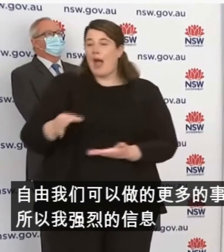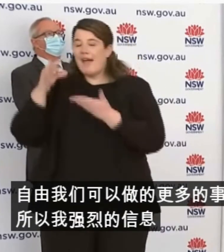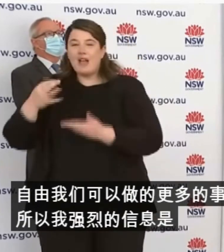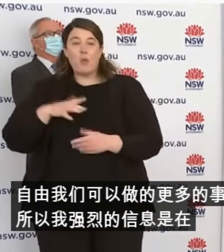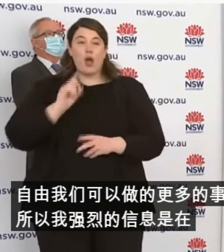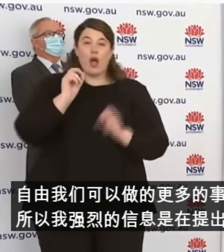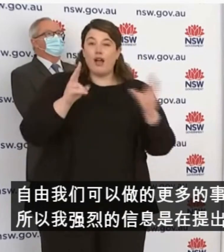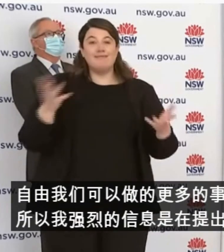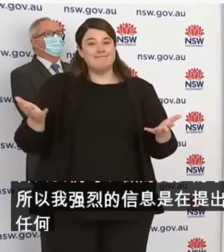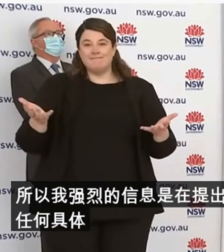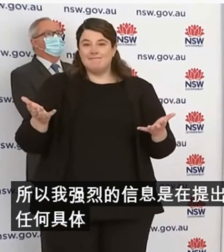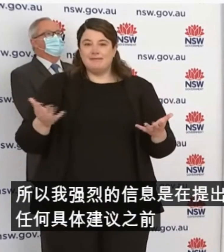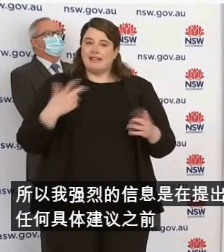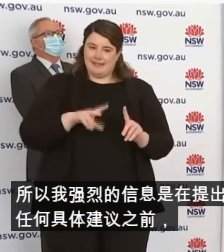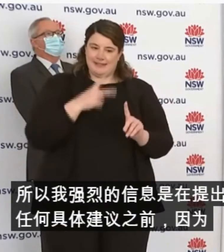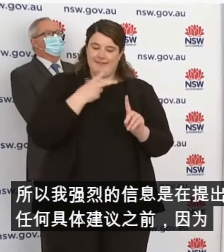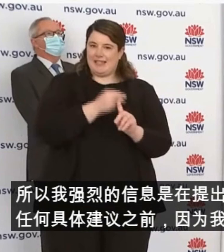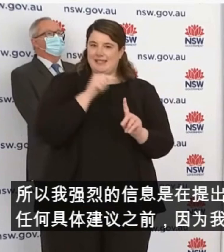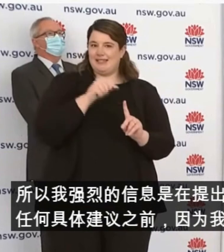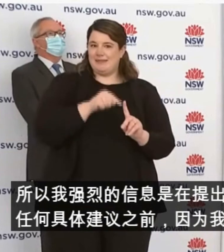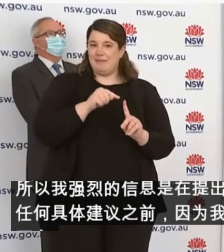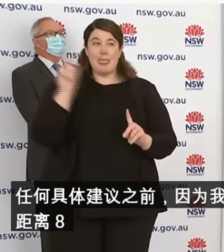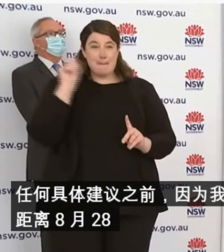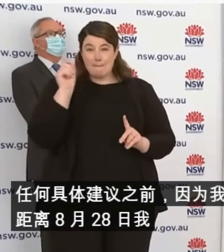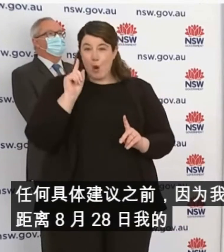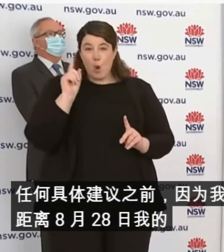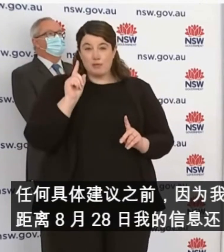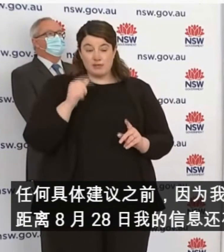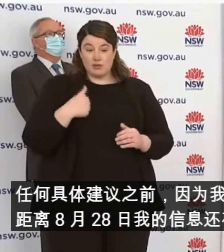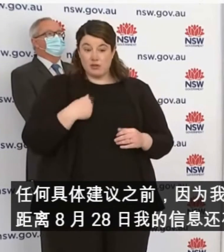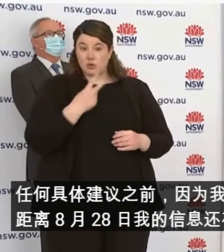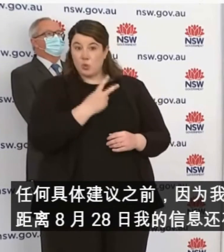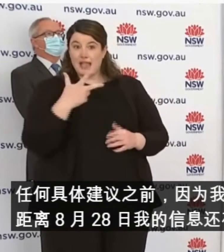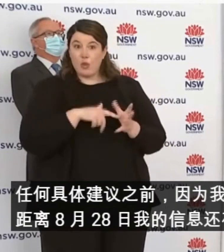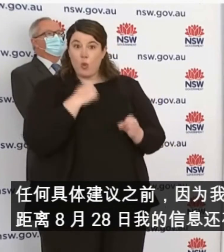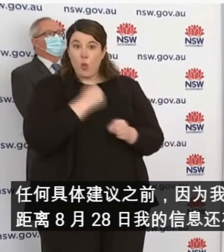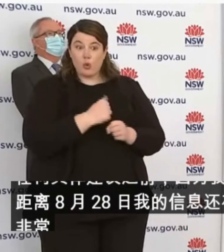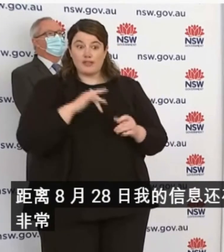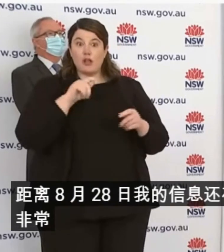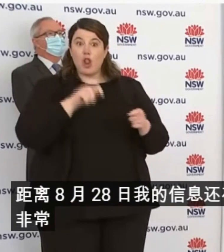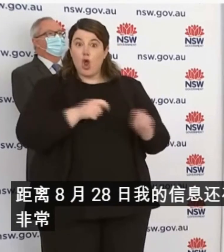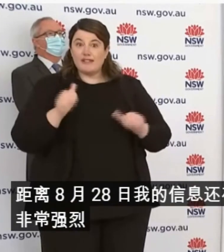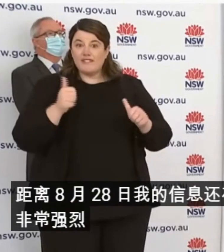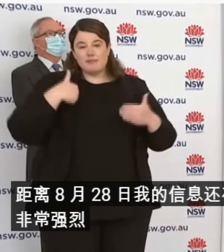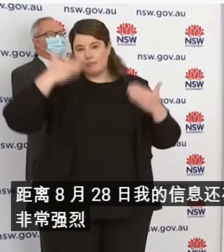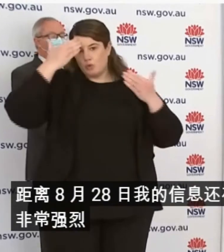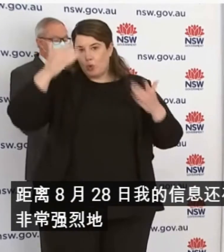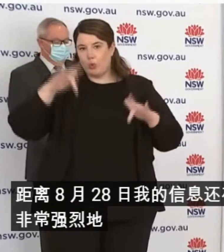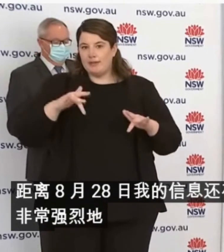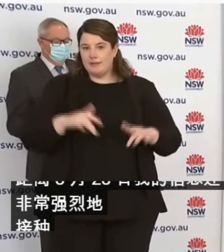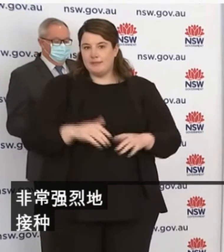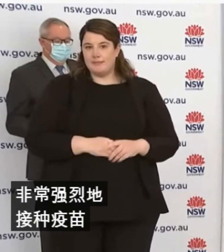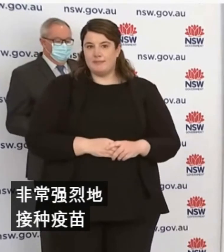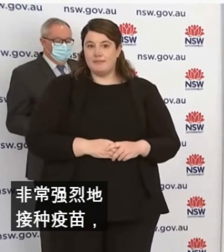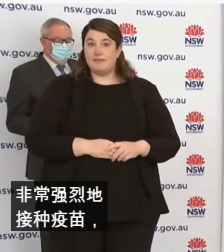strong message is, ahead of having any concrete advice, because we're still some weeks away from the 28th of August, my message very strongly is